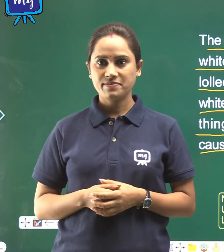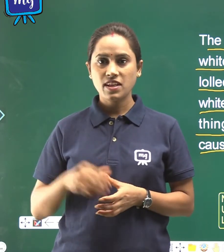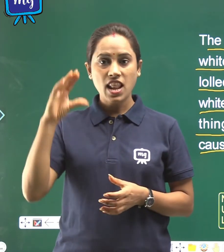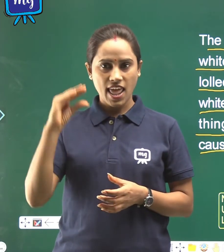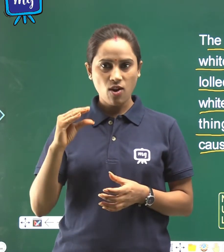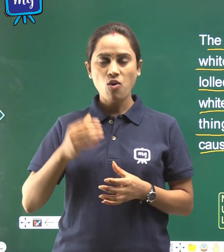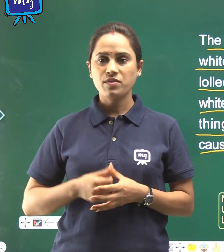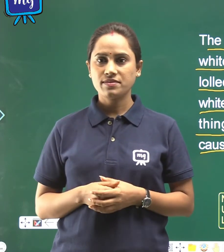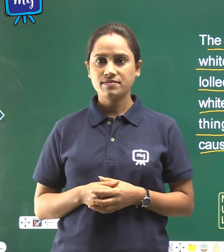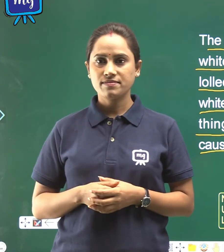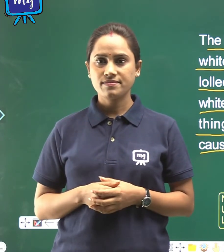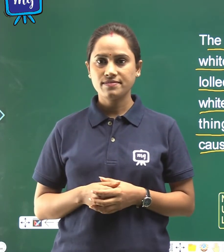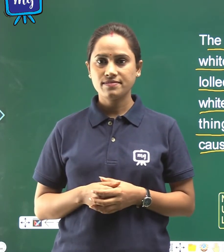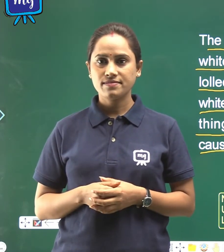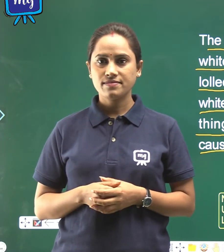lack of